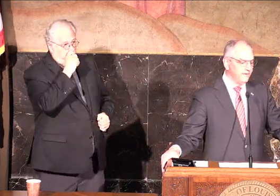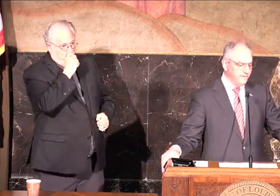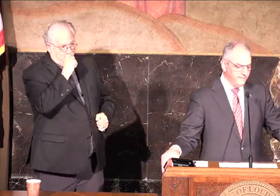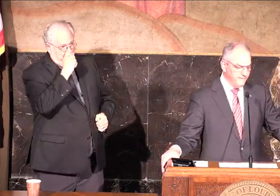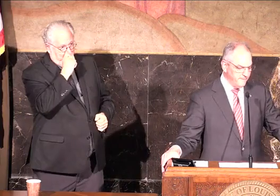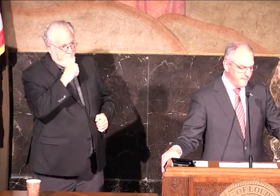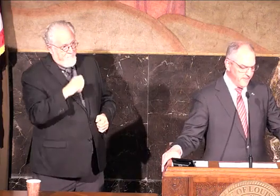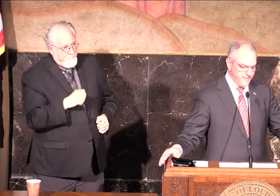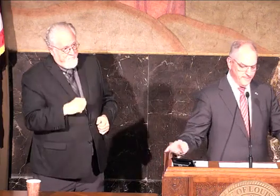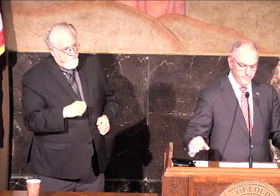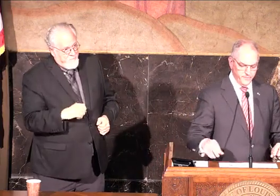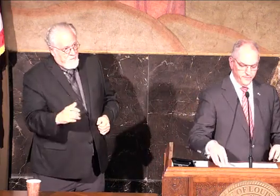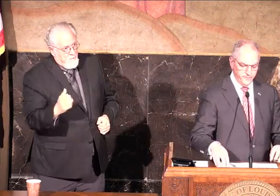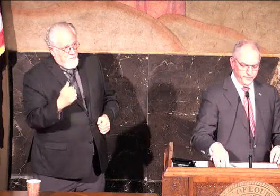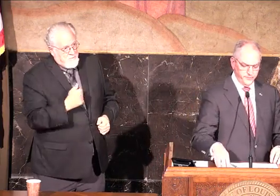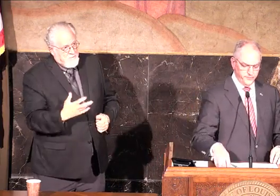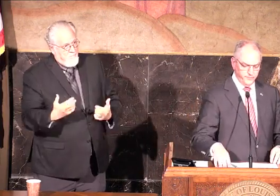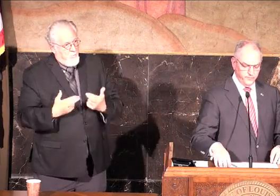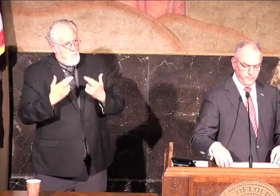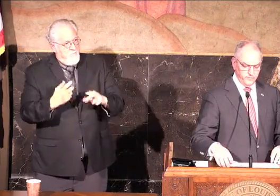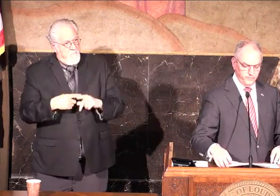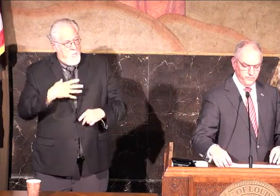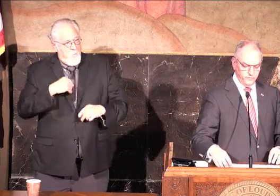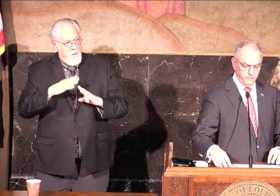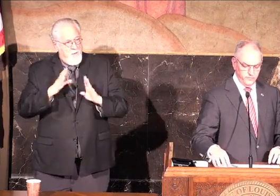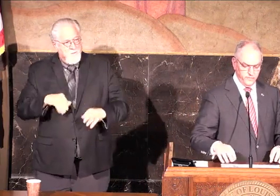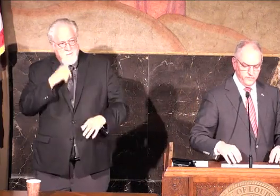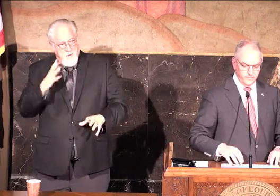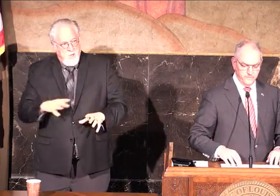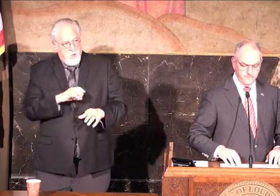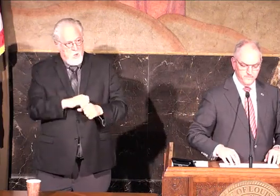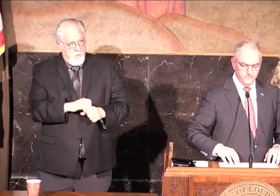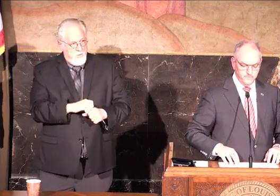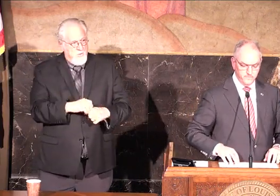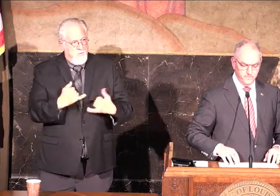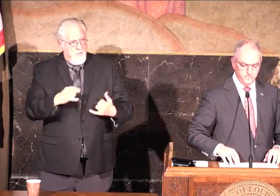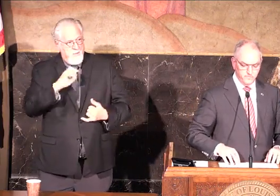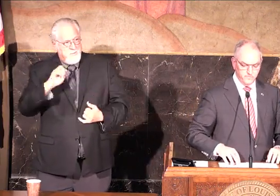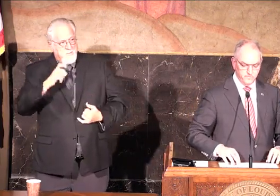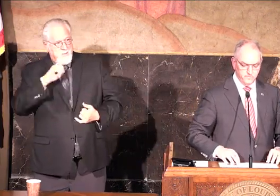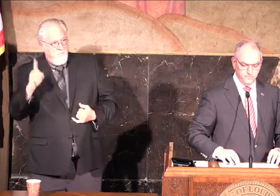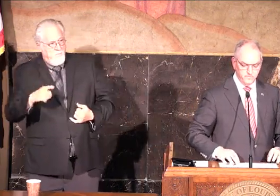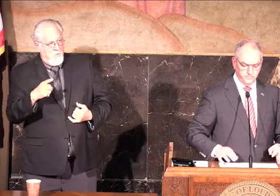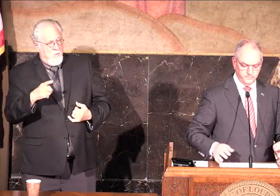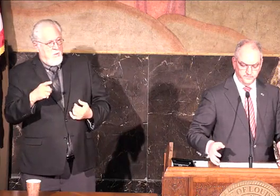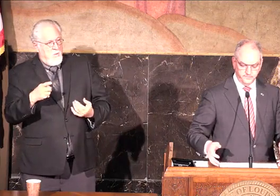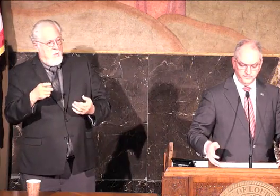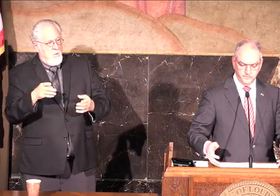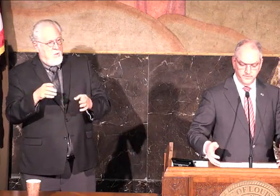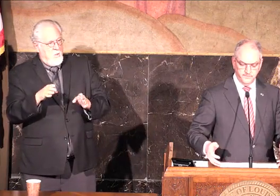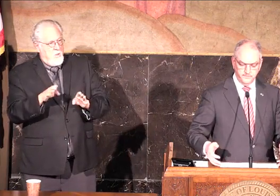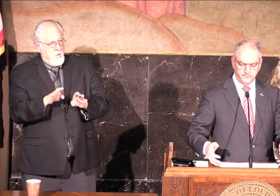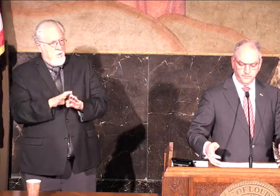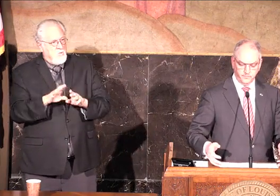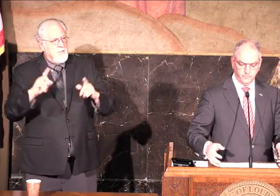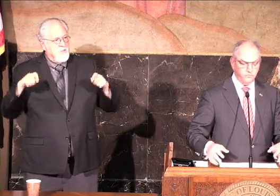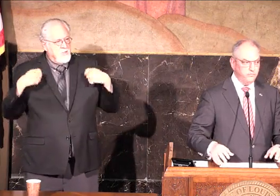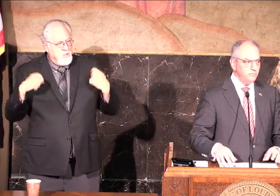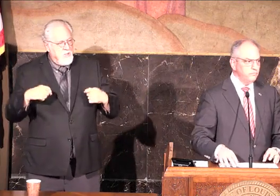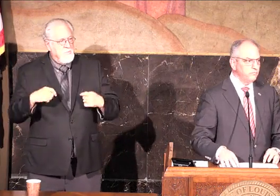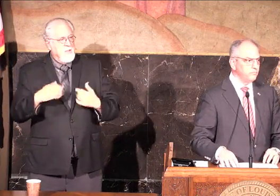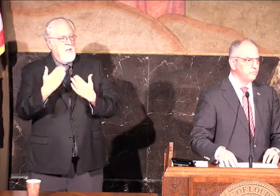were a number of recommendations from the White House that were not included in the current executive order, closing gyms, limiting crowd sizes to